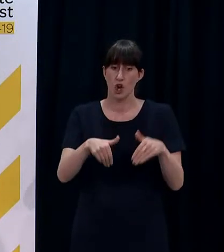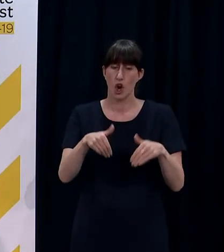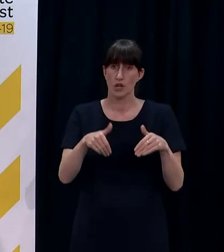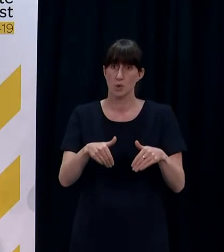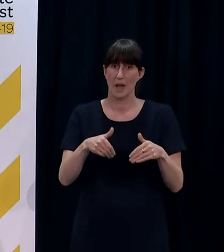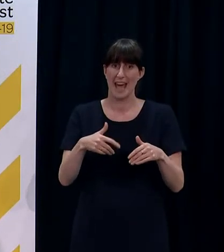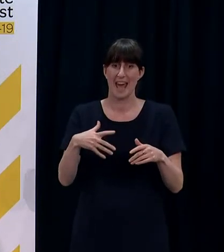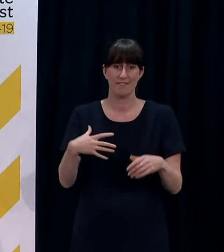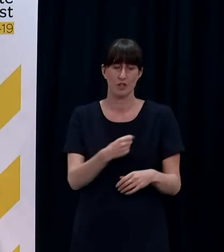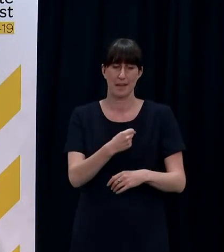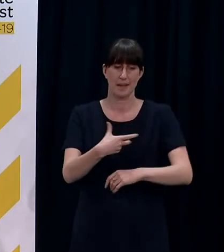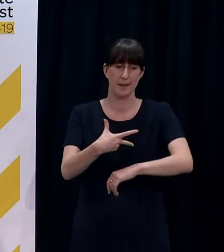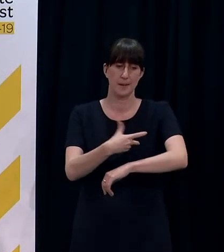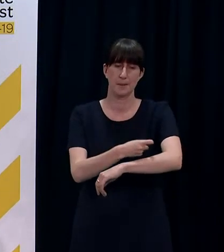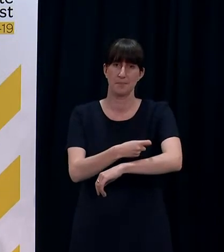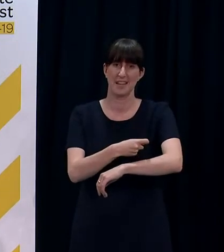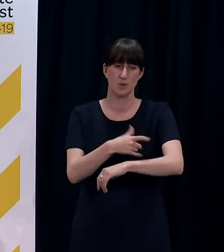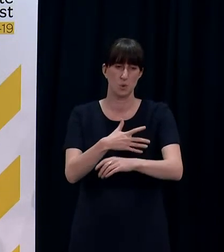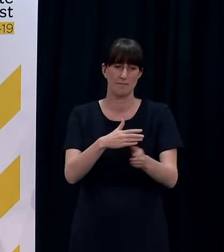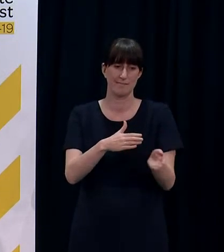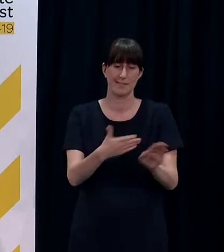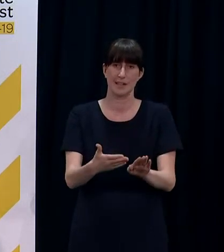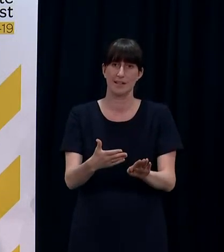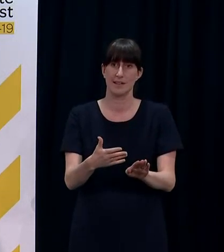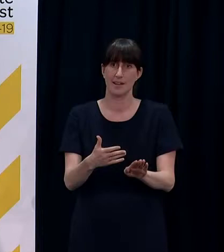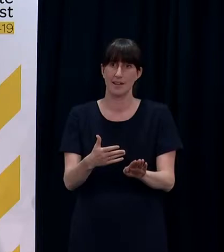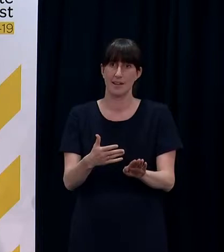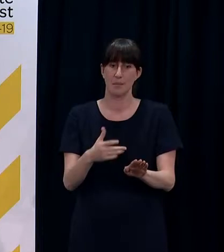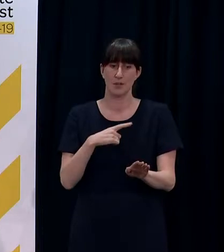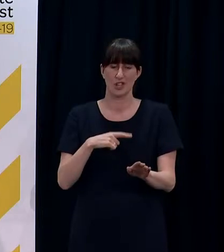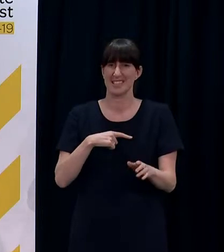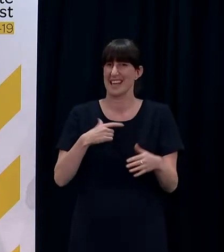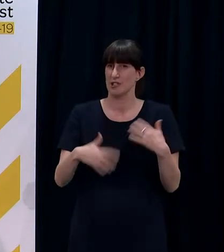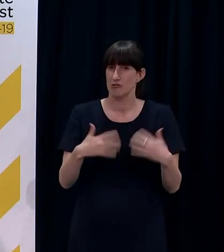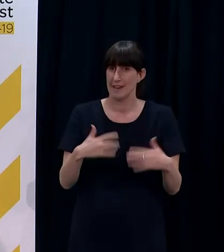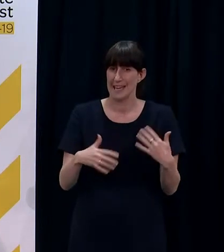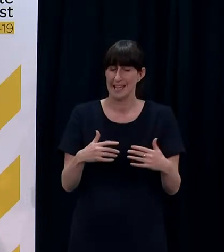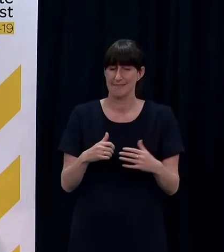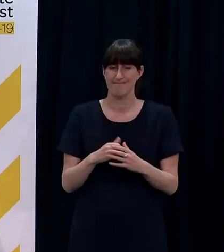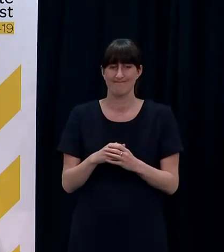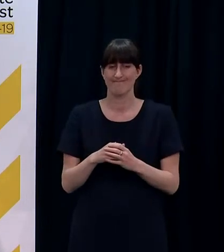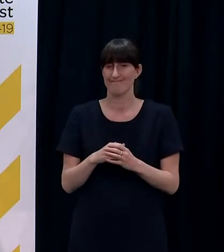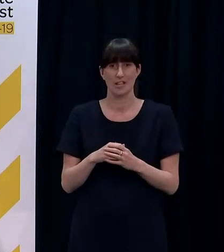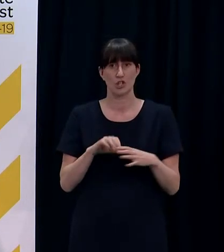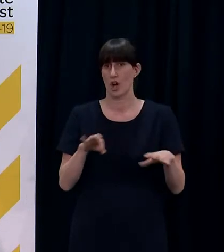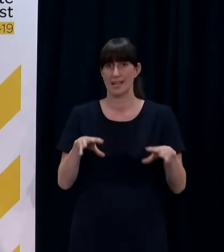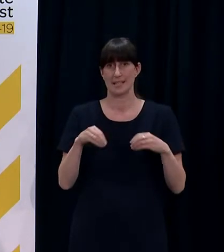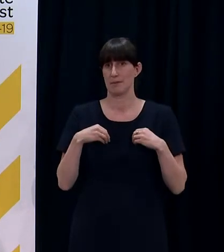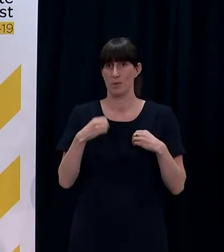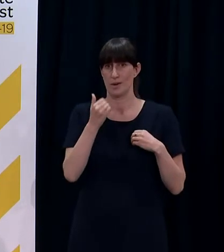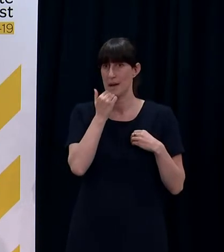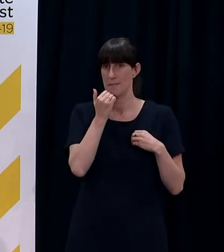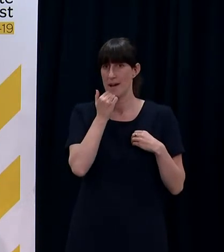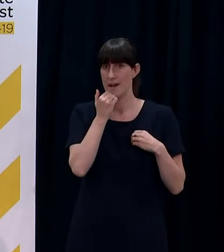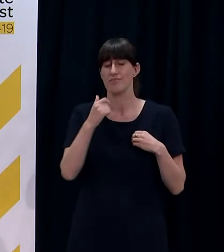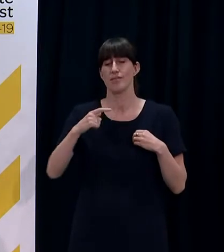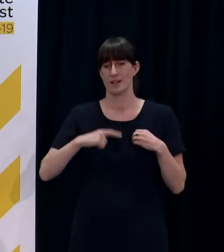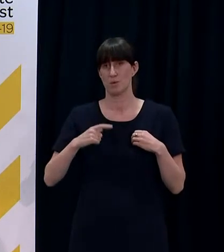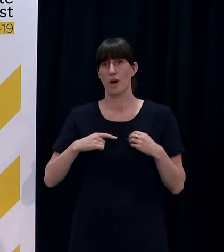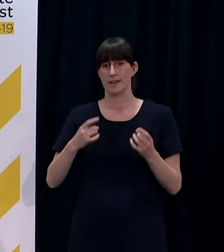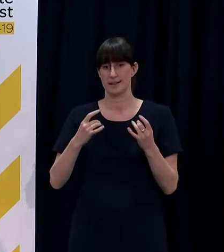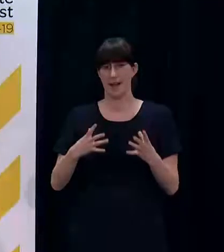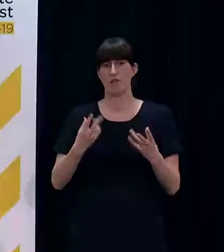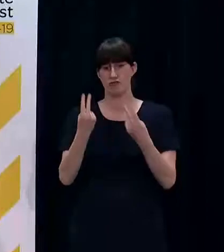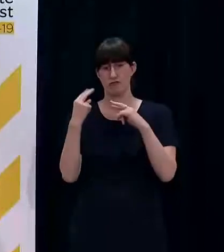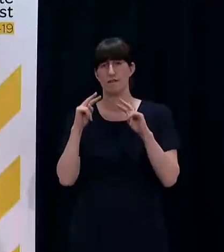seen to greyhounds are not acceptable. And it's one of the main reasons that we undertook the review, and it's